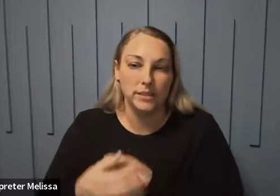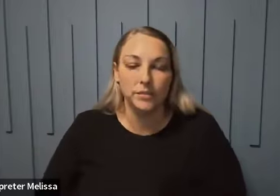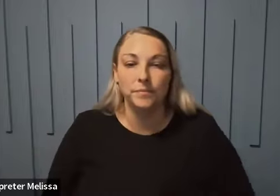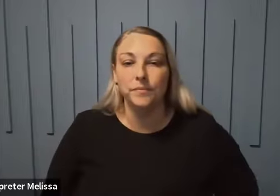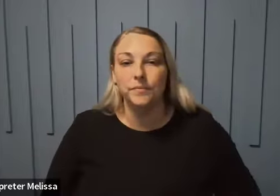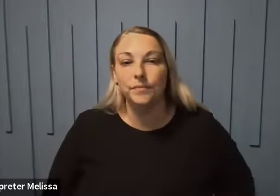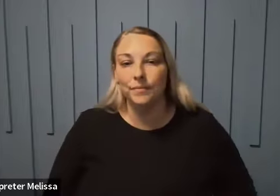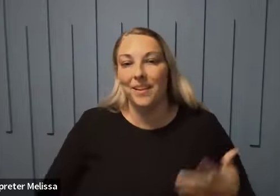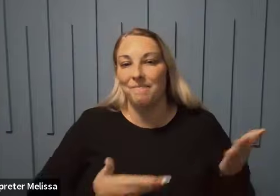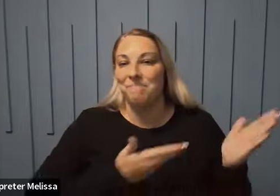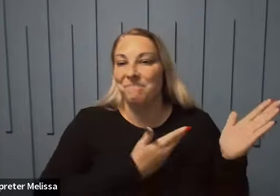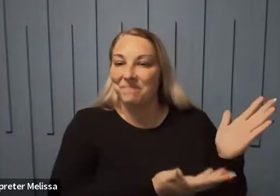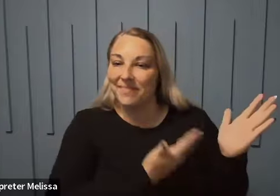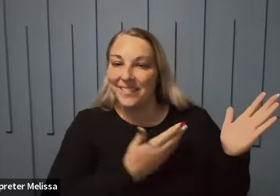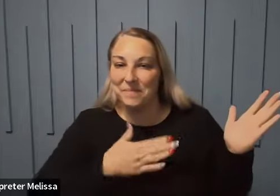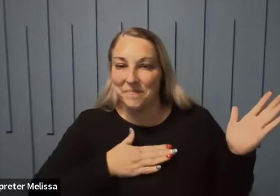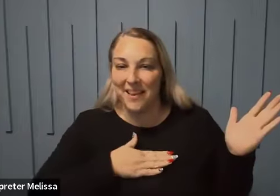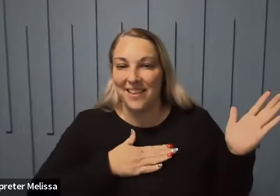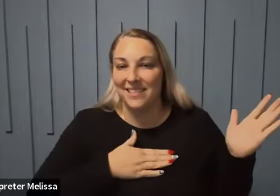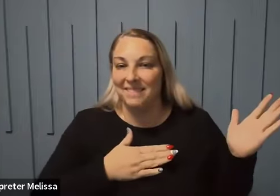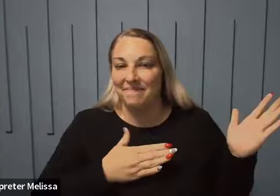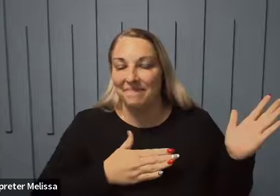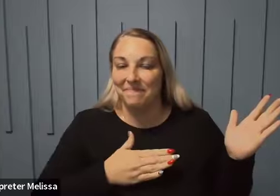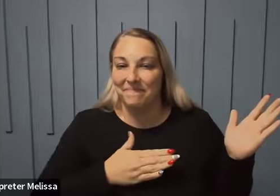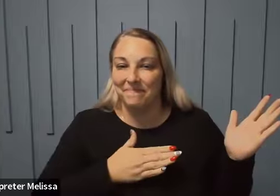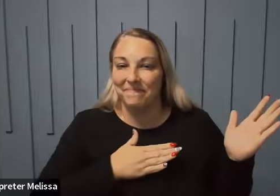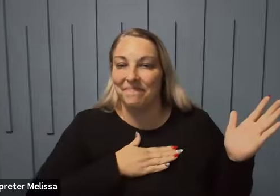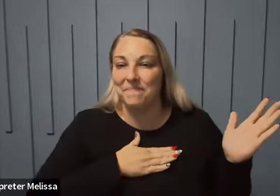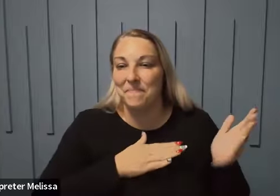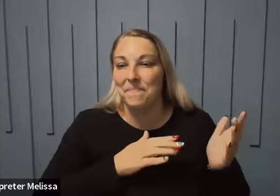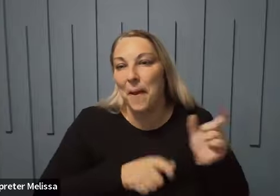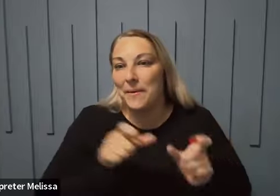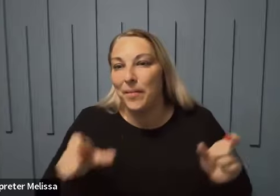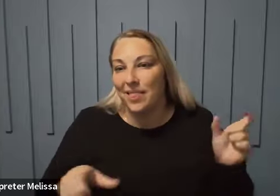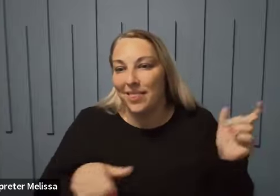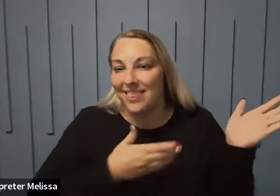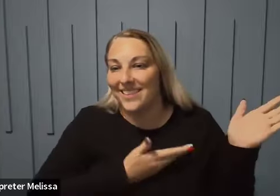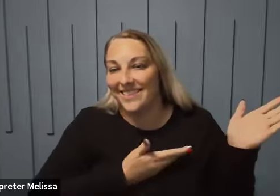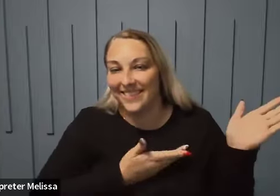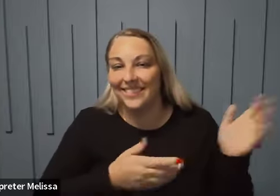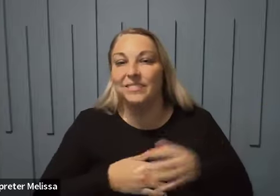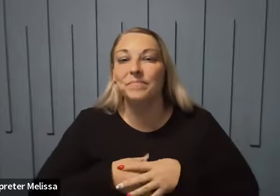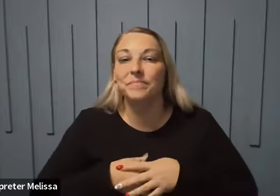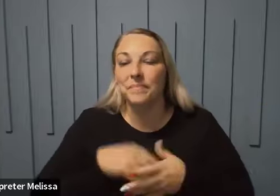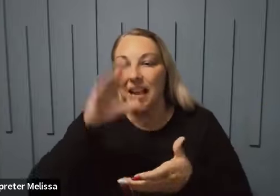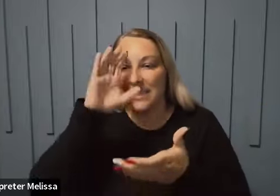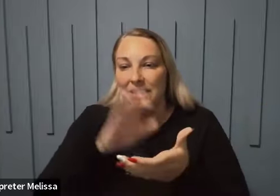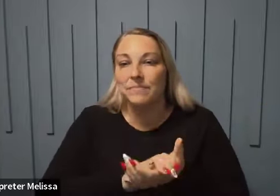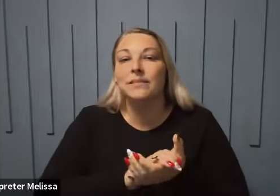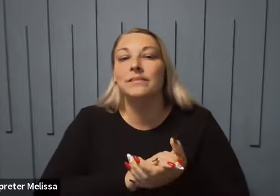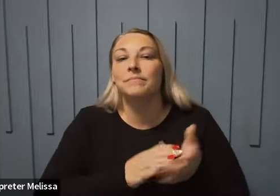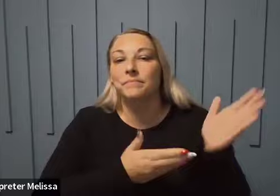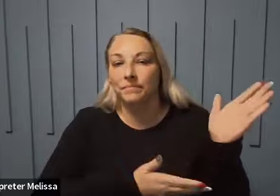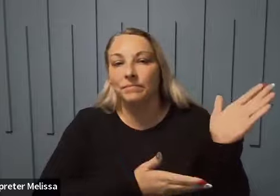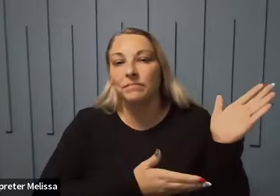These are my people, and I only include this because my husband, Craig here, he is